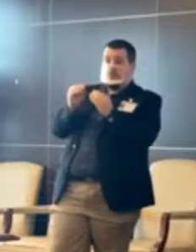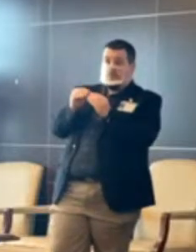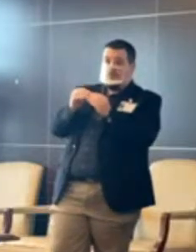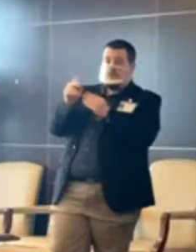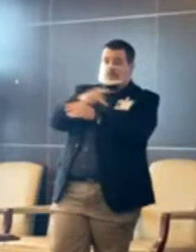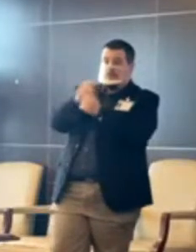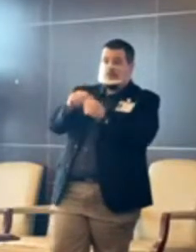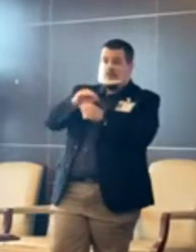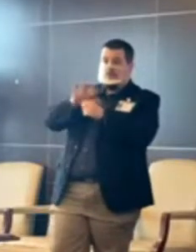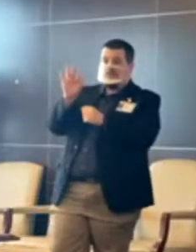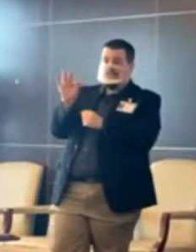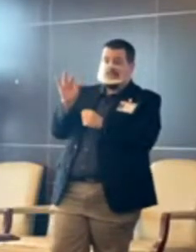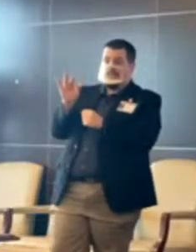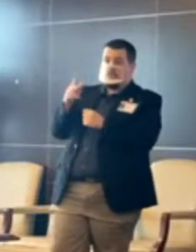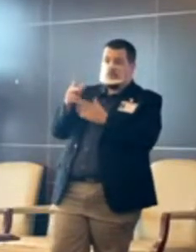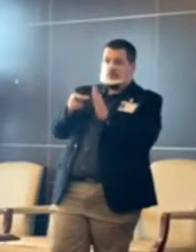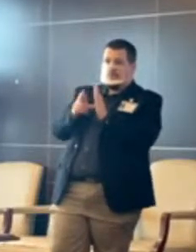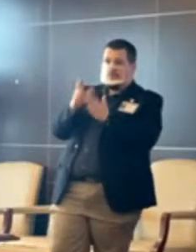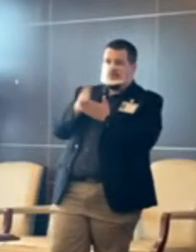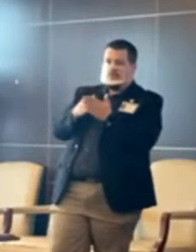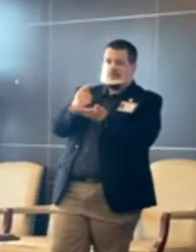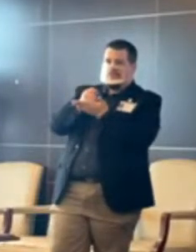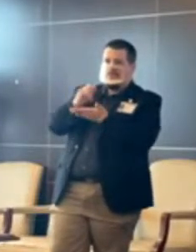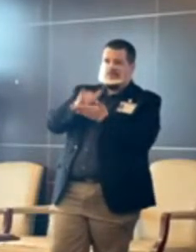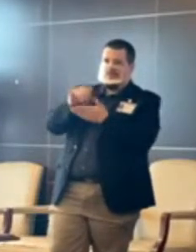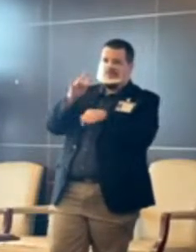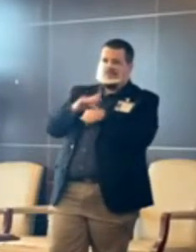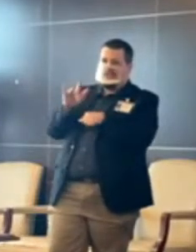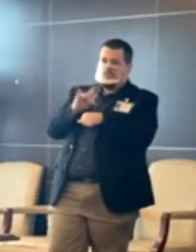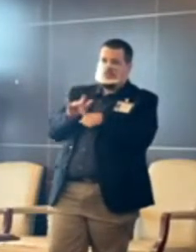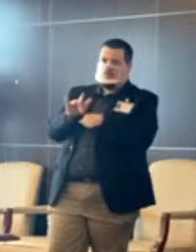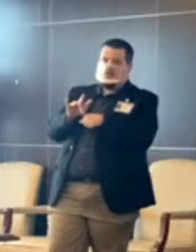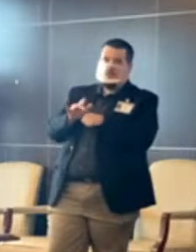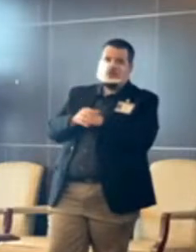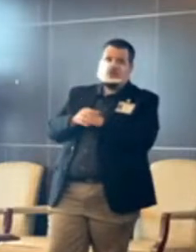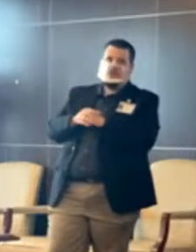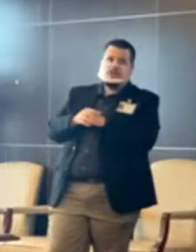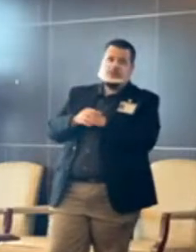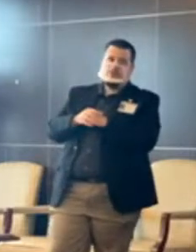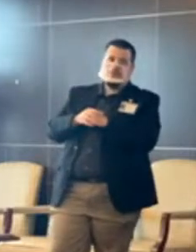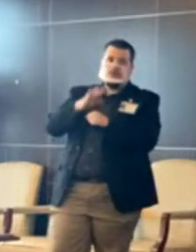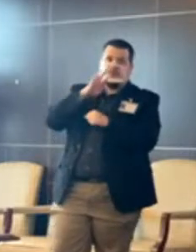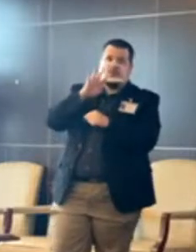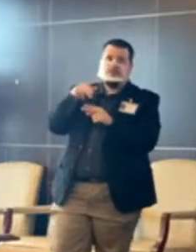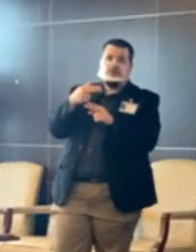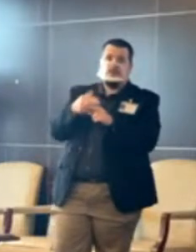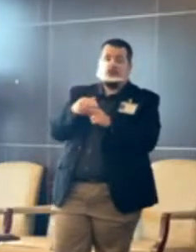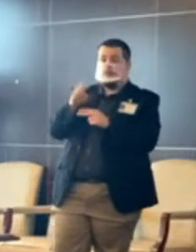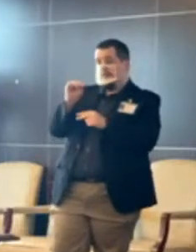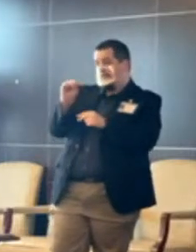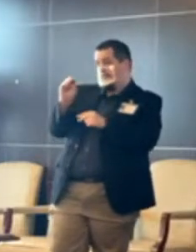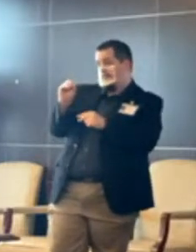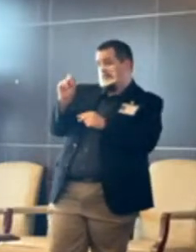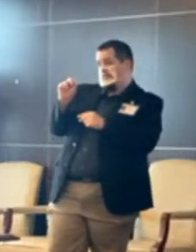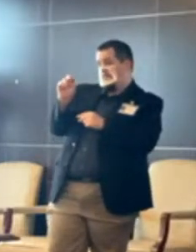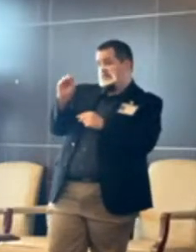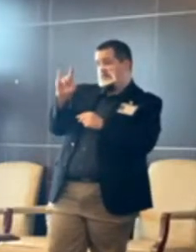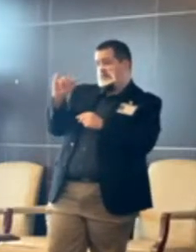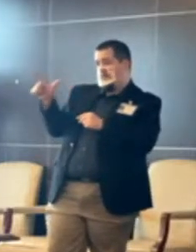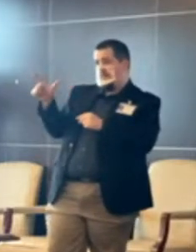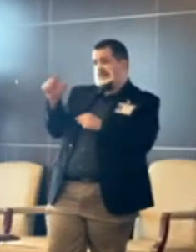COVID-19, we do want to review some of the treatment options that are available. We've talked a little bit about monoclonal antibodies this